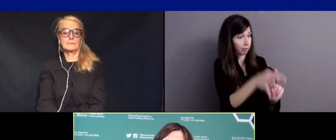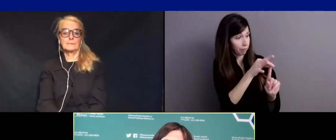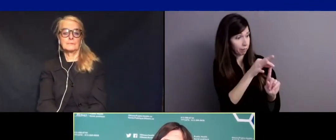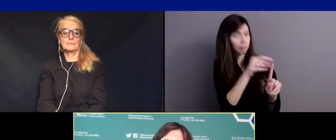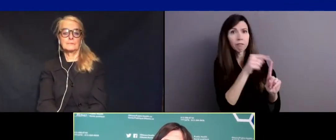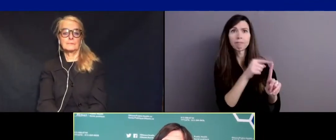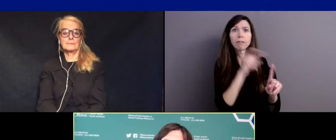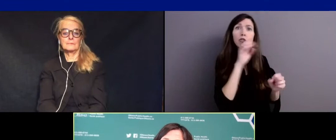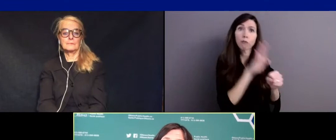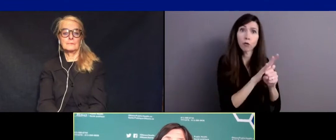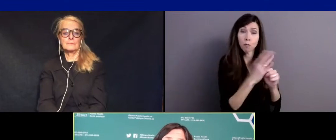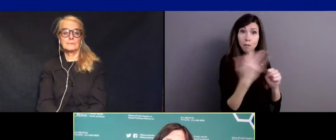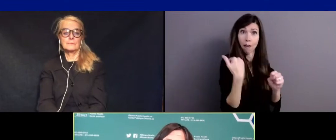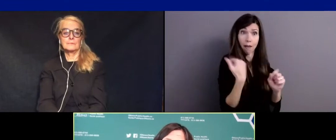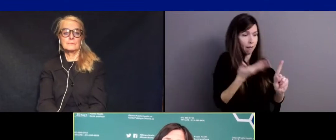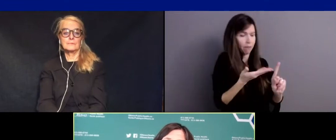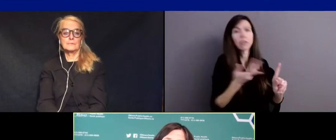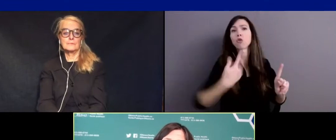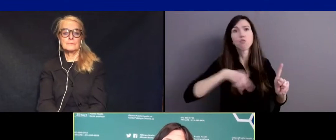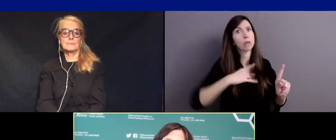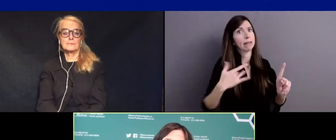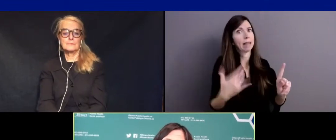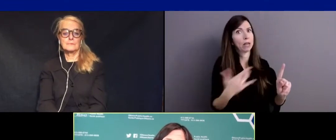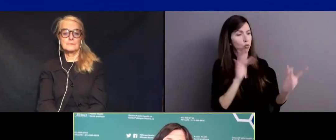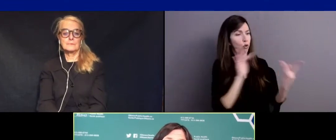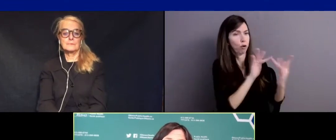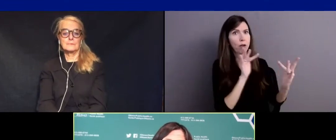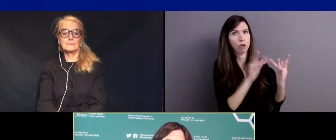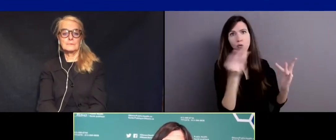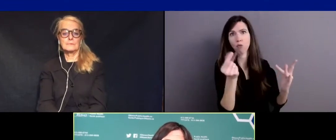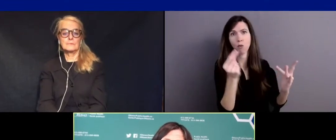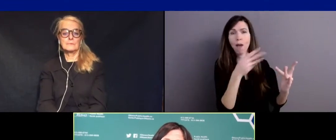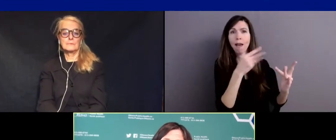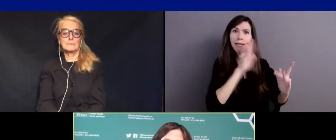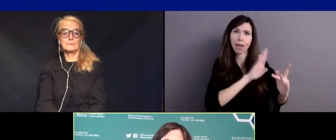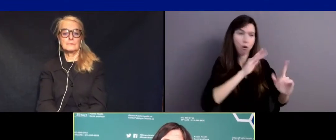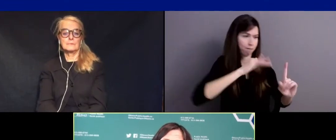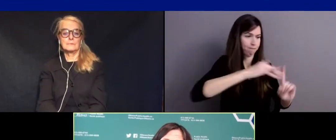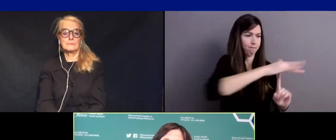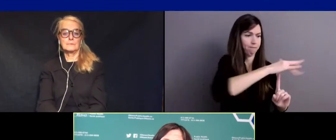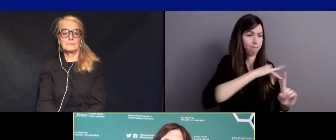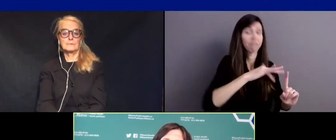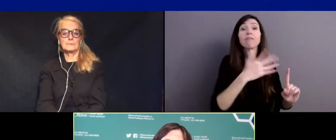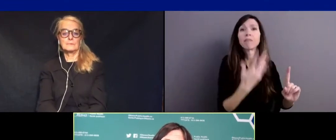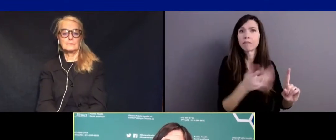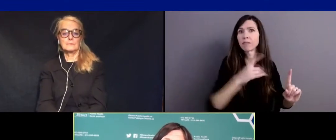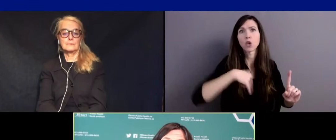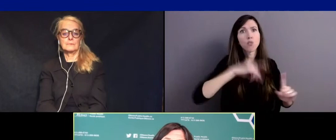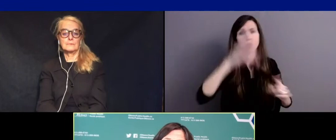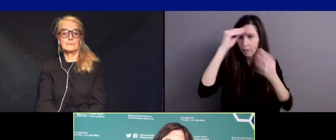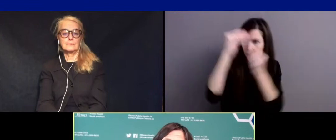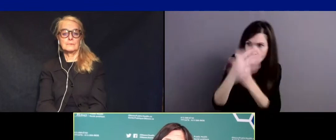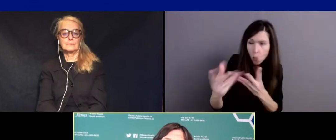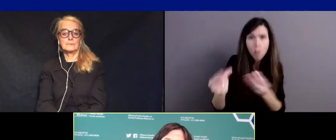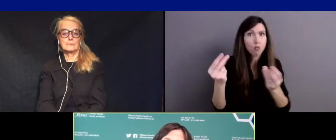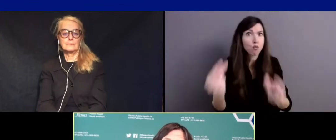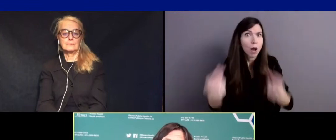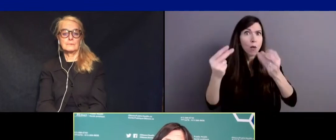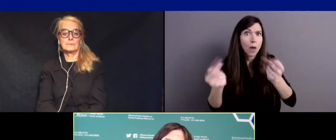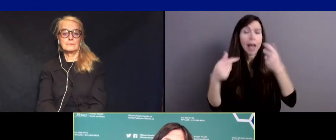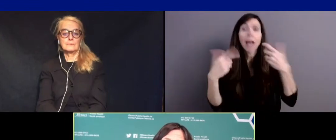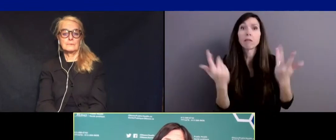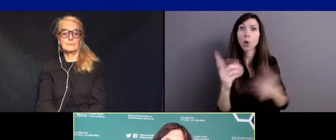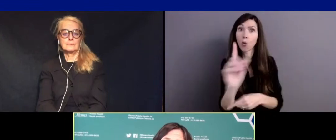close contacts. We work closely with local sports organizations to inform them of the situation and to provide further guidance on